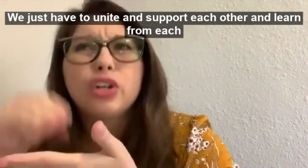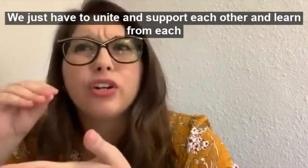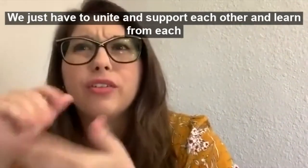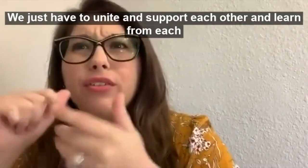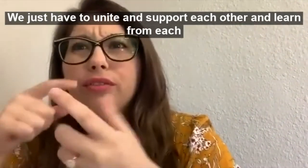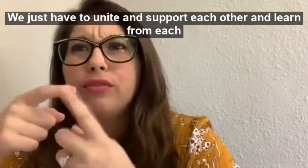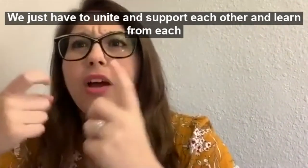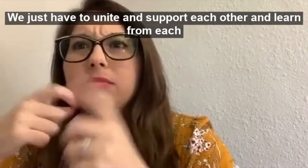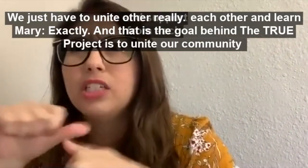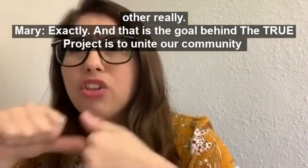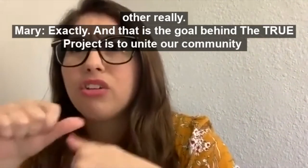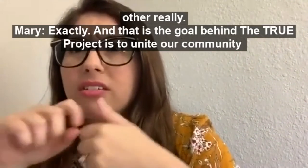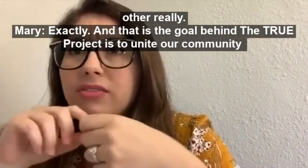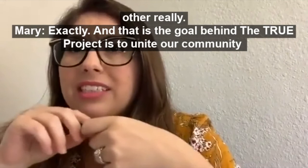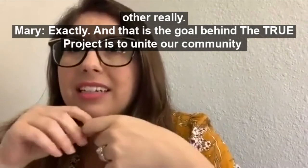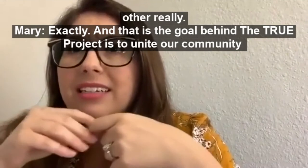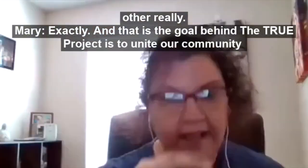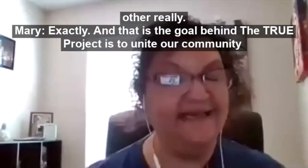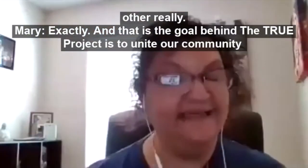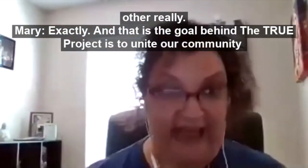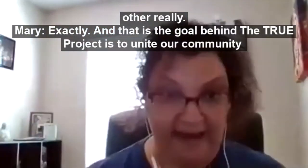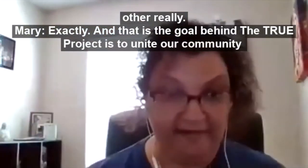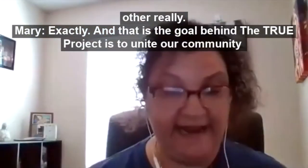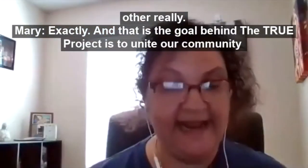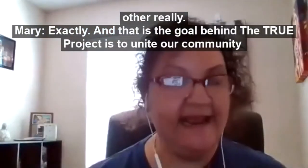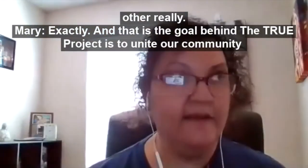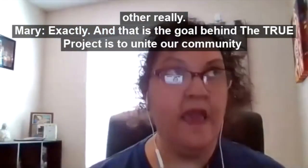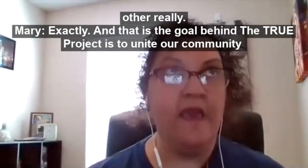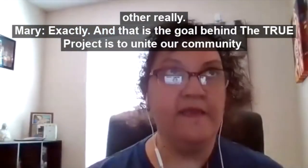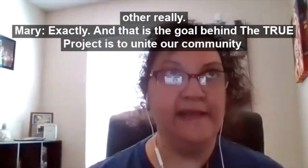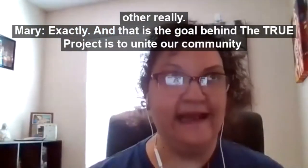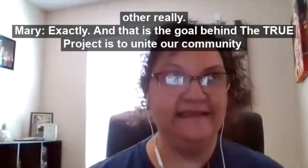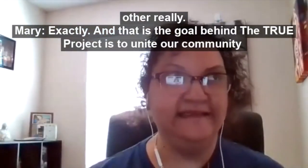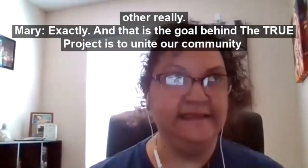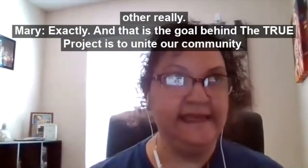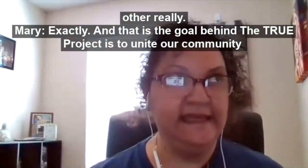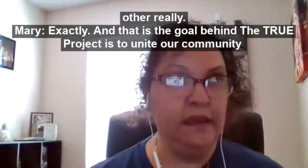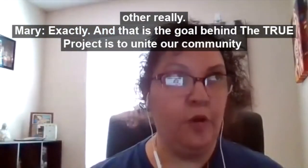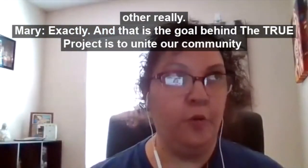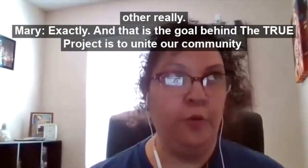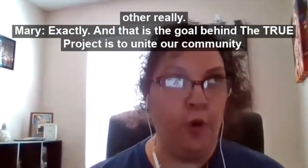learn from each other, really. Exactly. And that is the